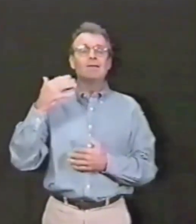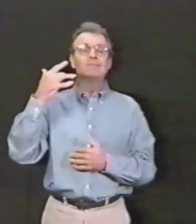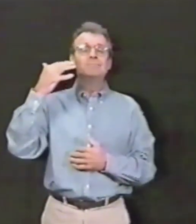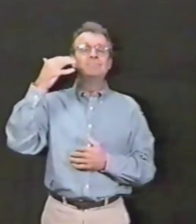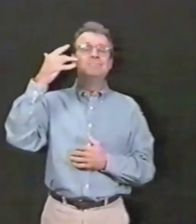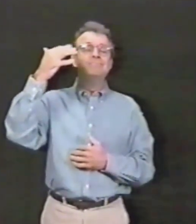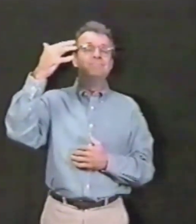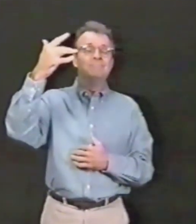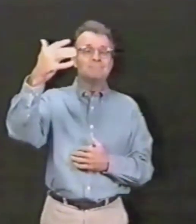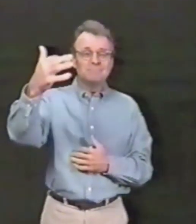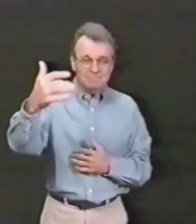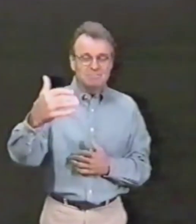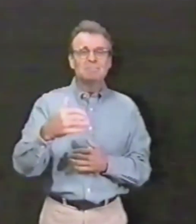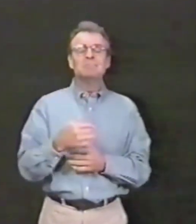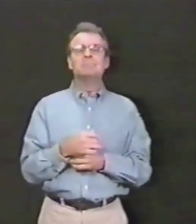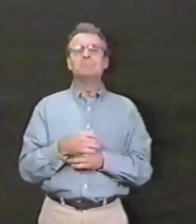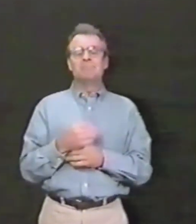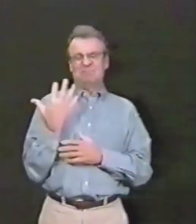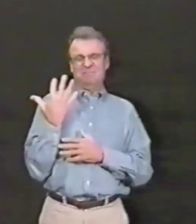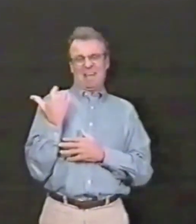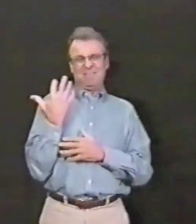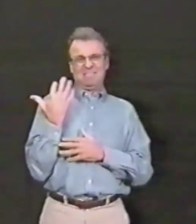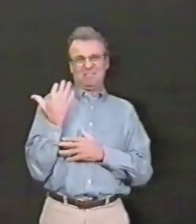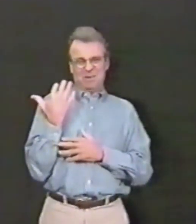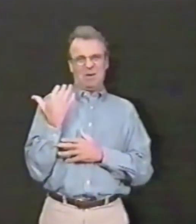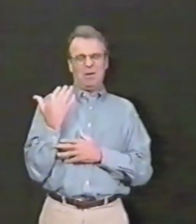compromise for the both of us.